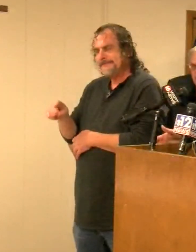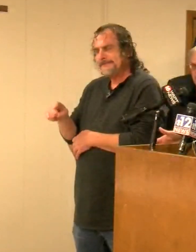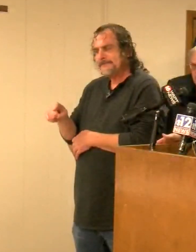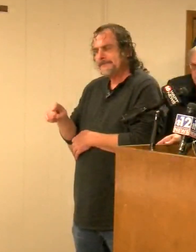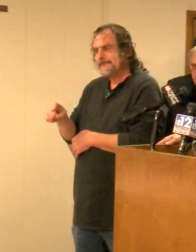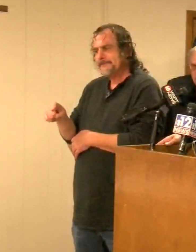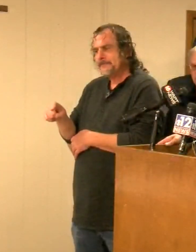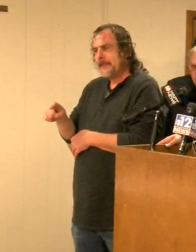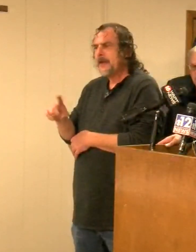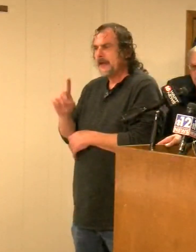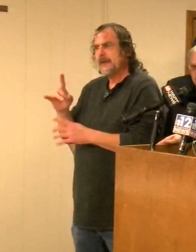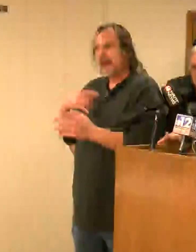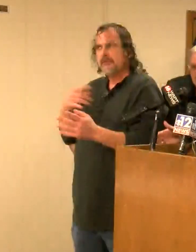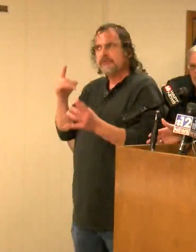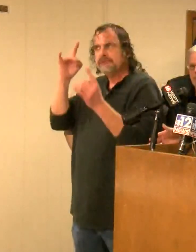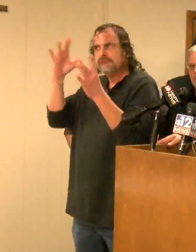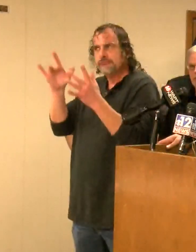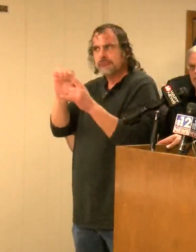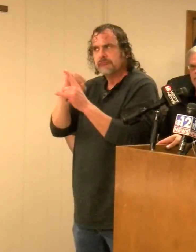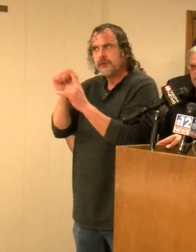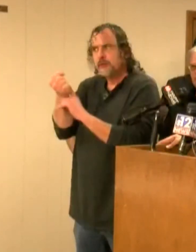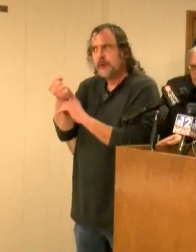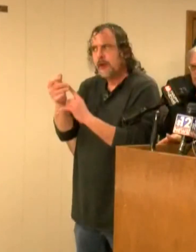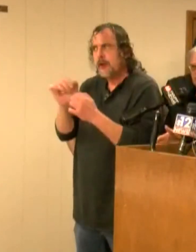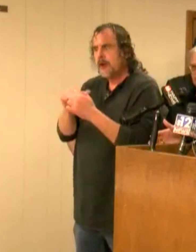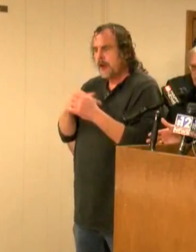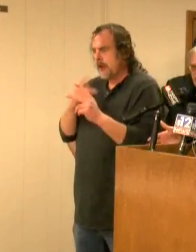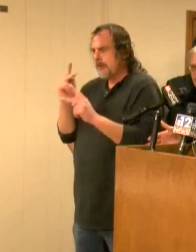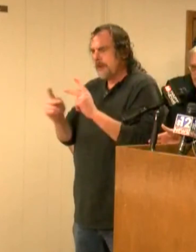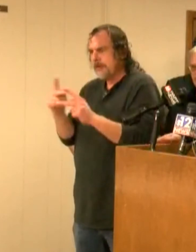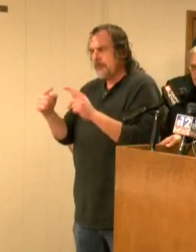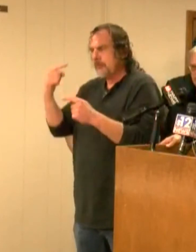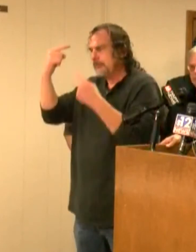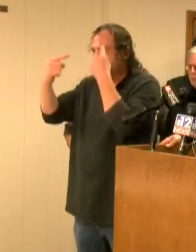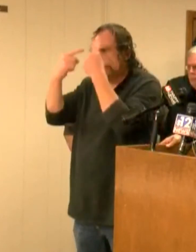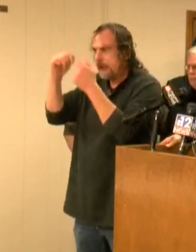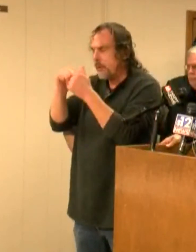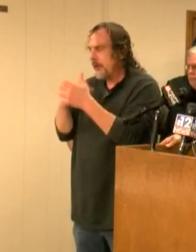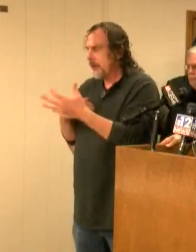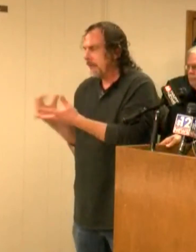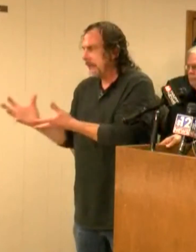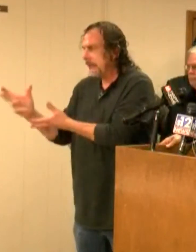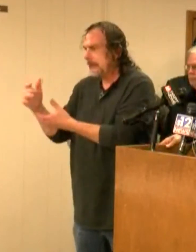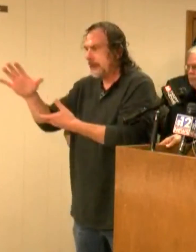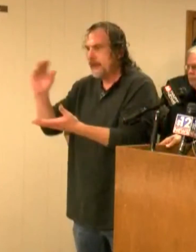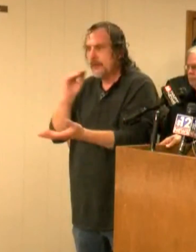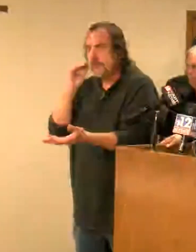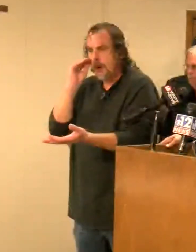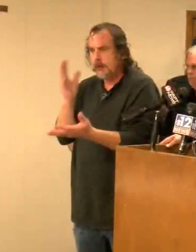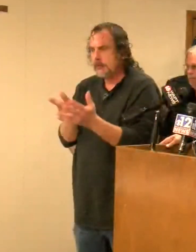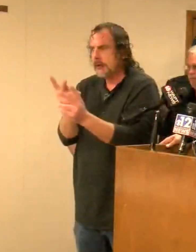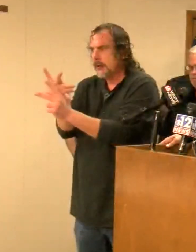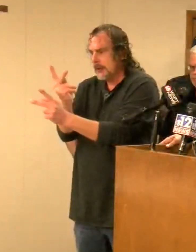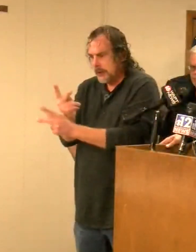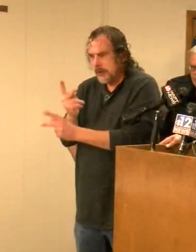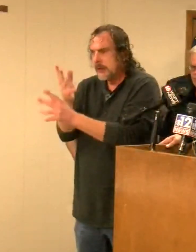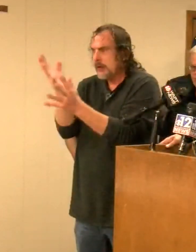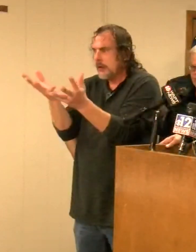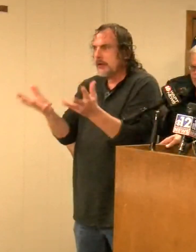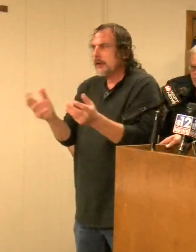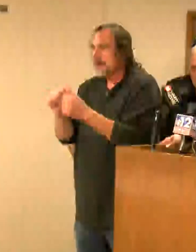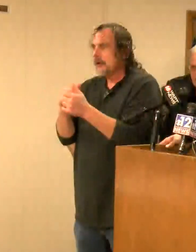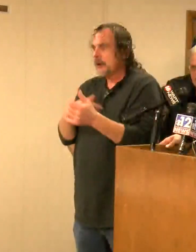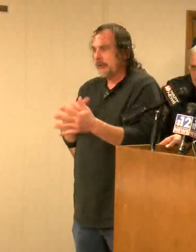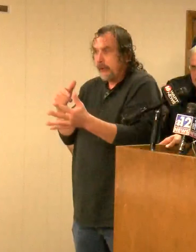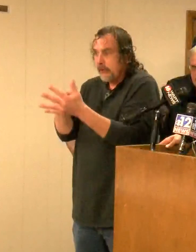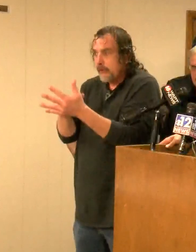this is a troubling circumstance, and so people are considering all the things that they have gathered over the years in their homes. They're considering whether